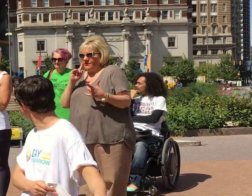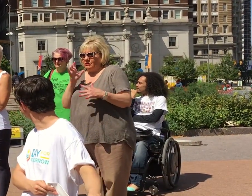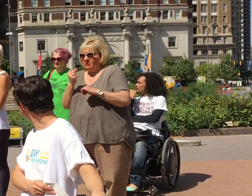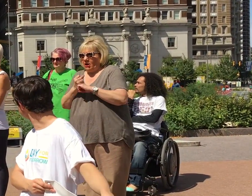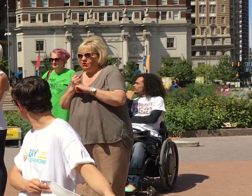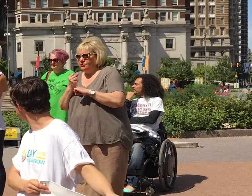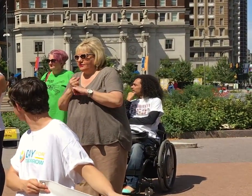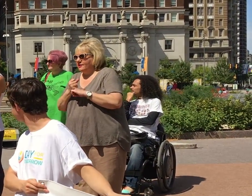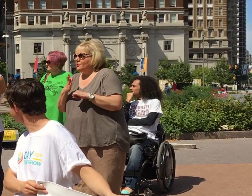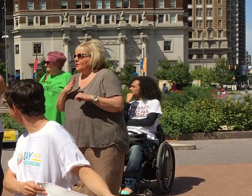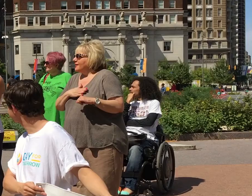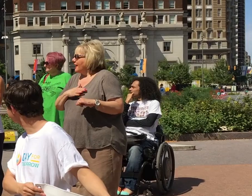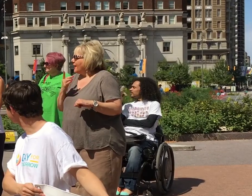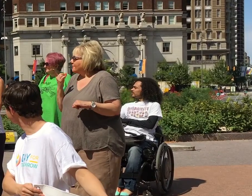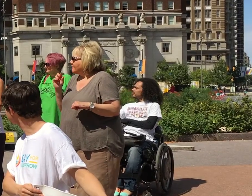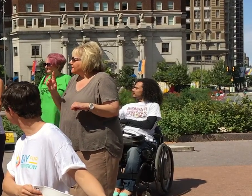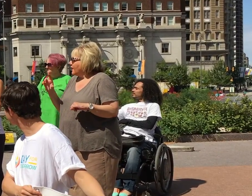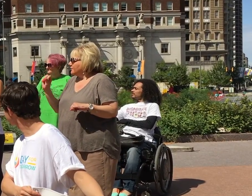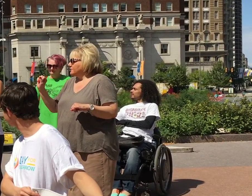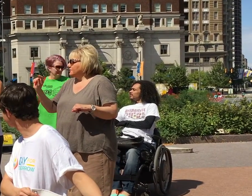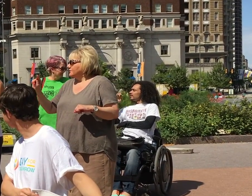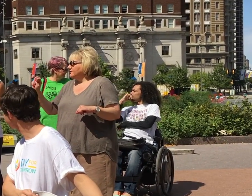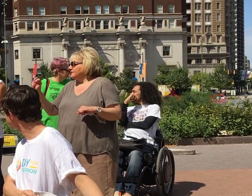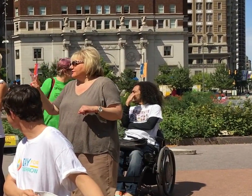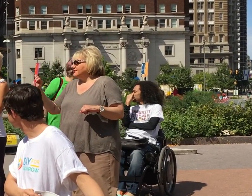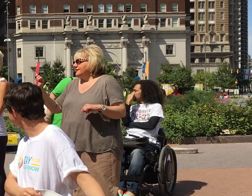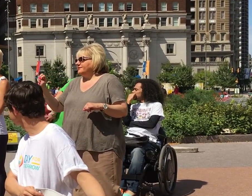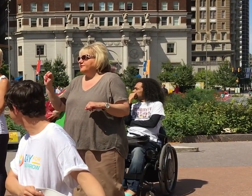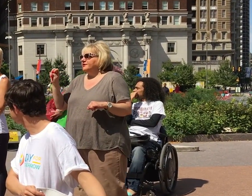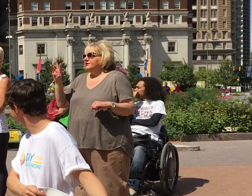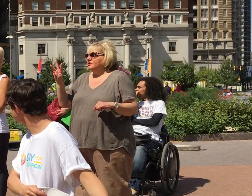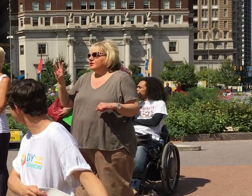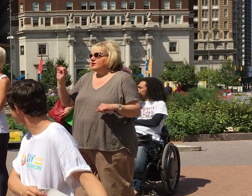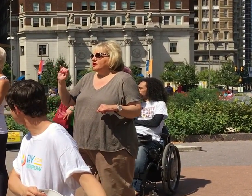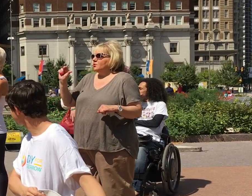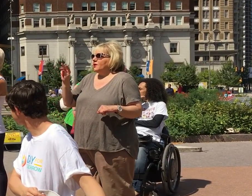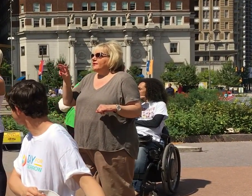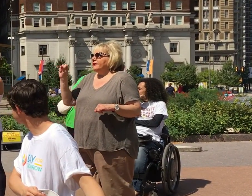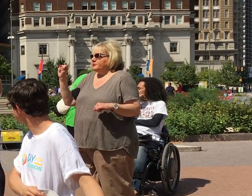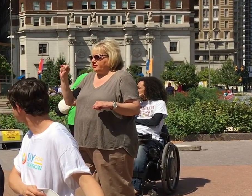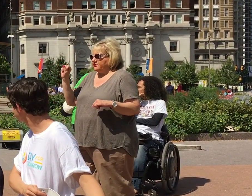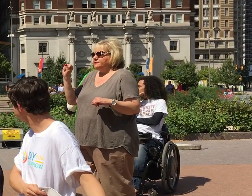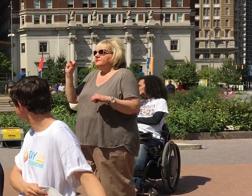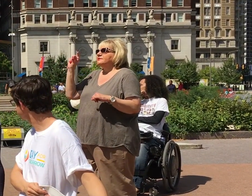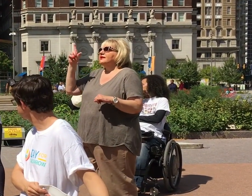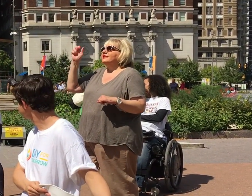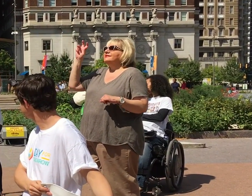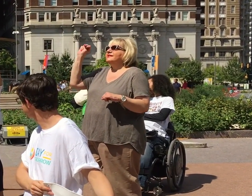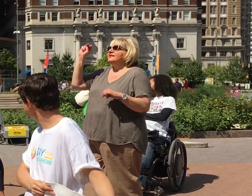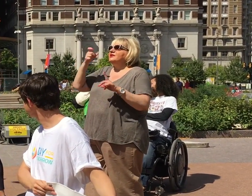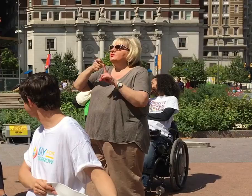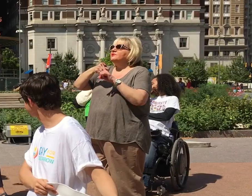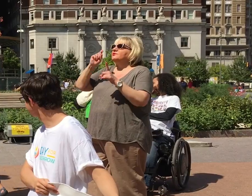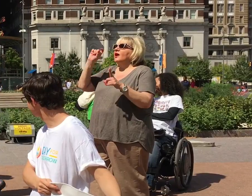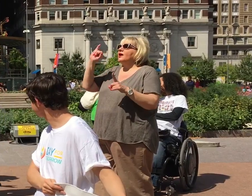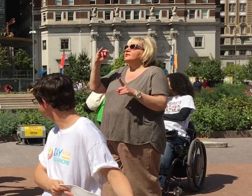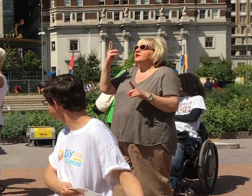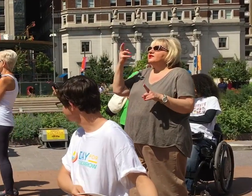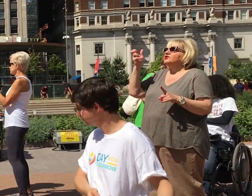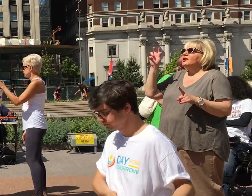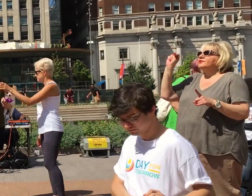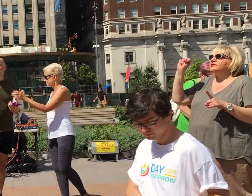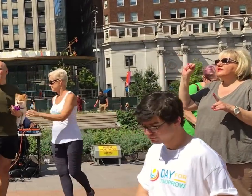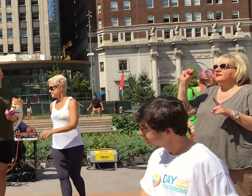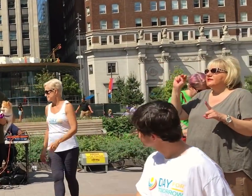here is Dr. Steve Williams, who's a dean of the College of Health Professions at Jefferson, and he just wants to say a few